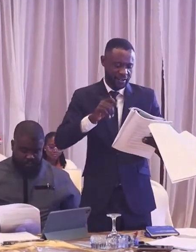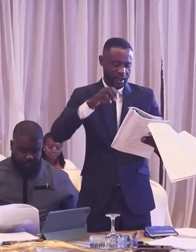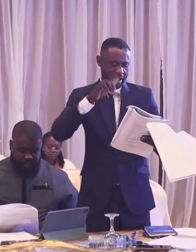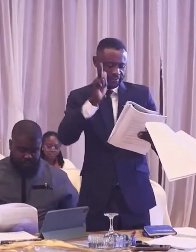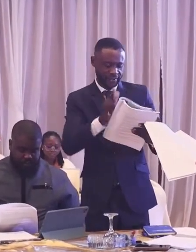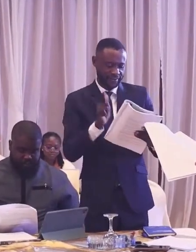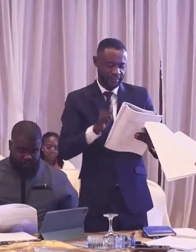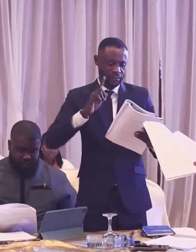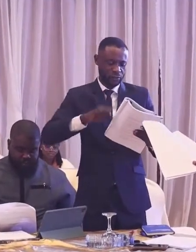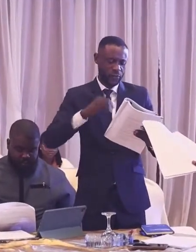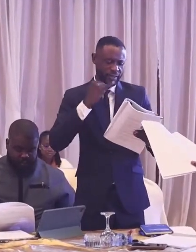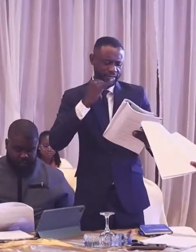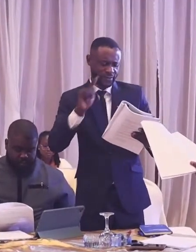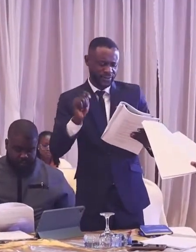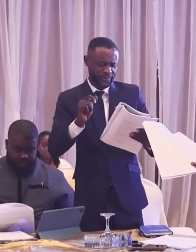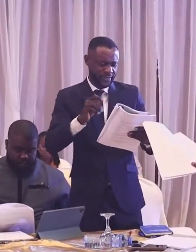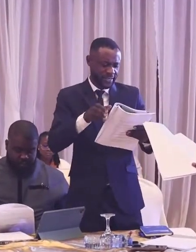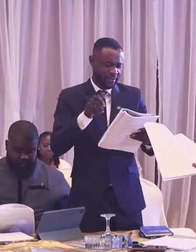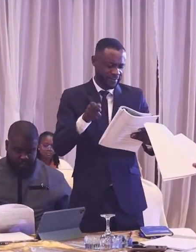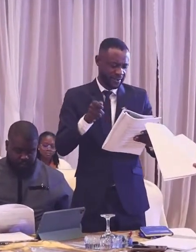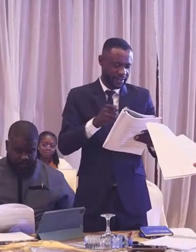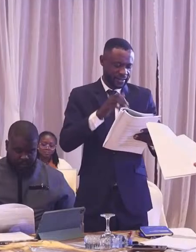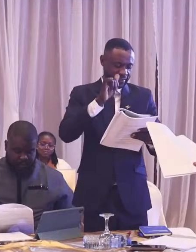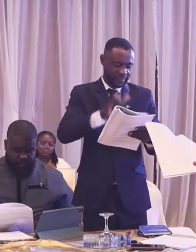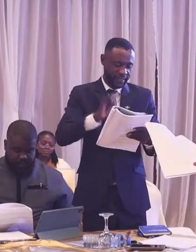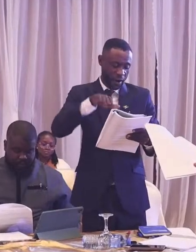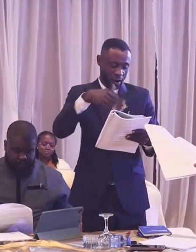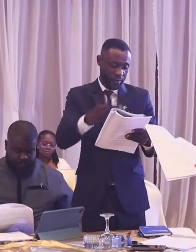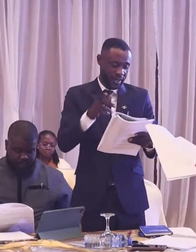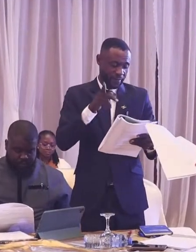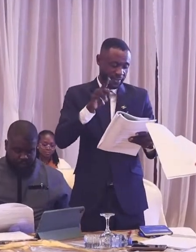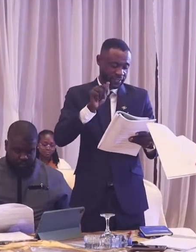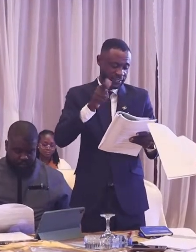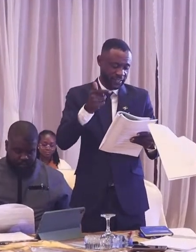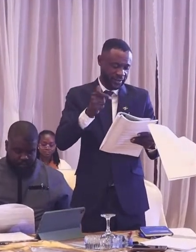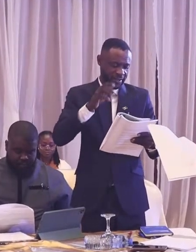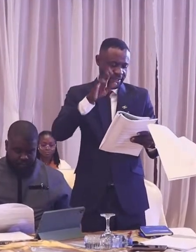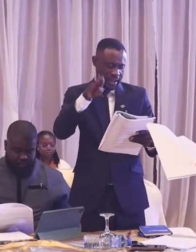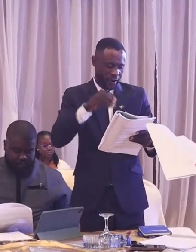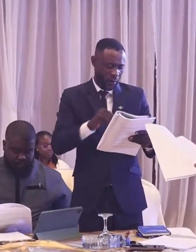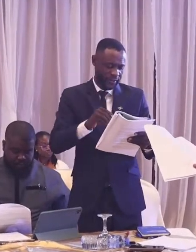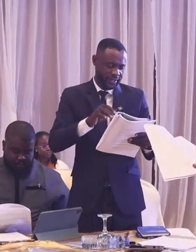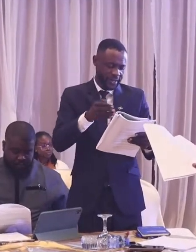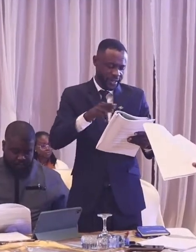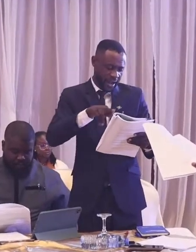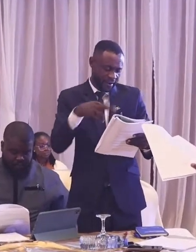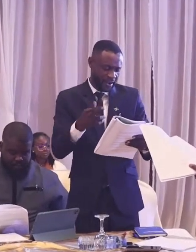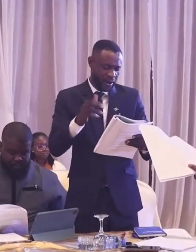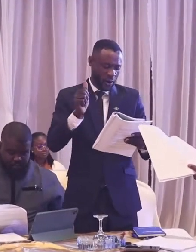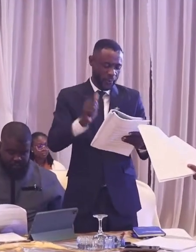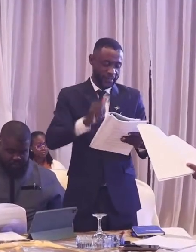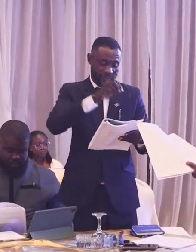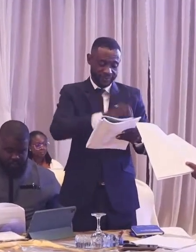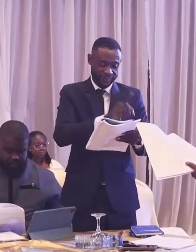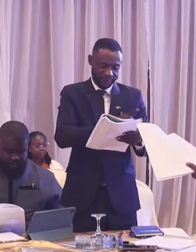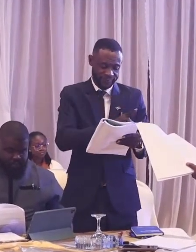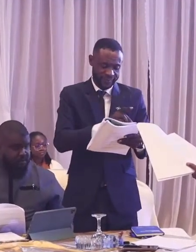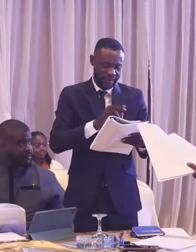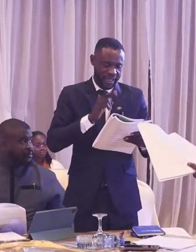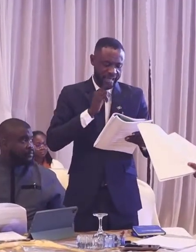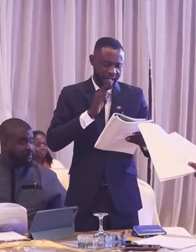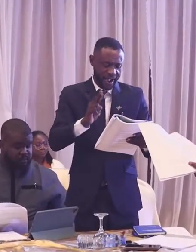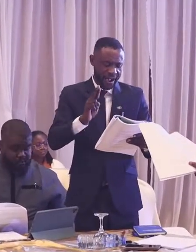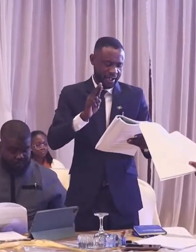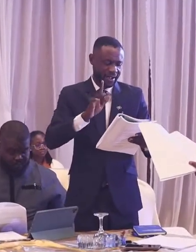laws is to ensure that all passengers, including those with disabilities, are treated